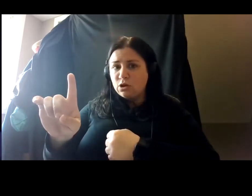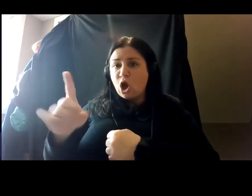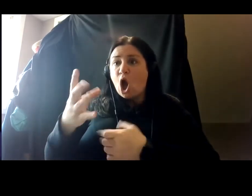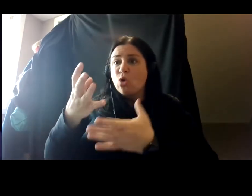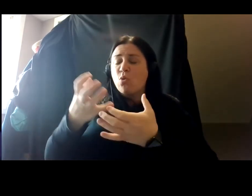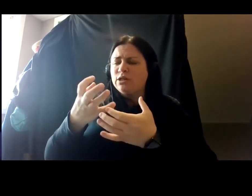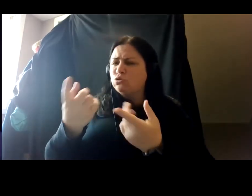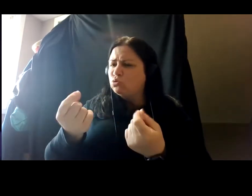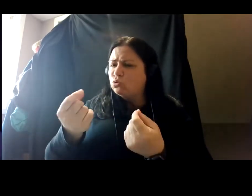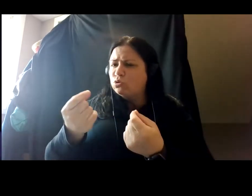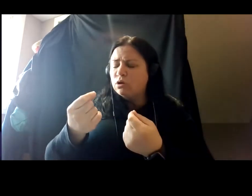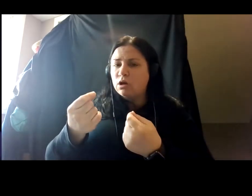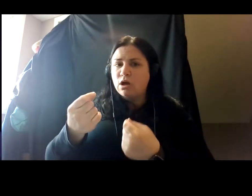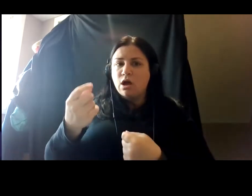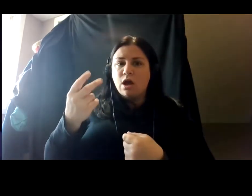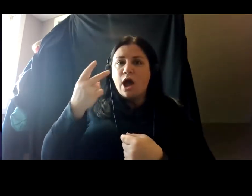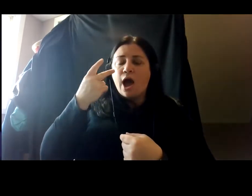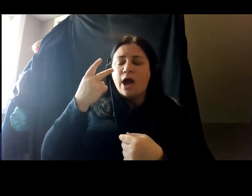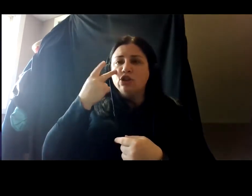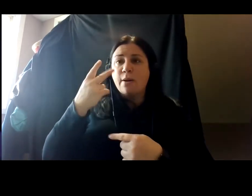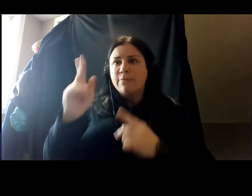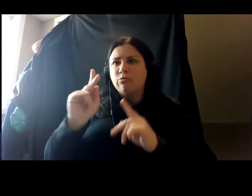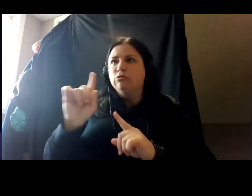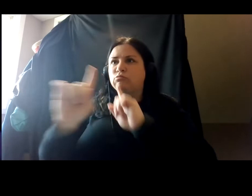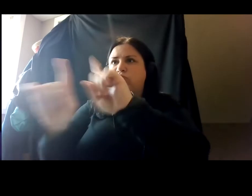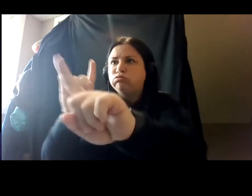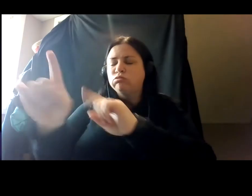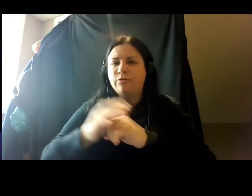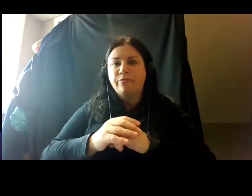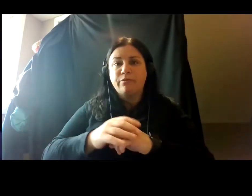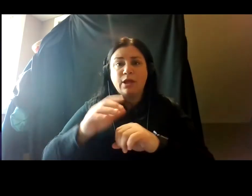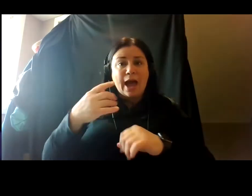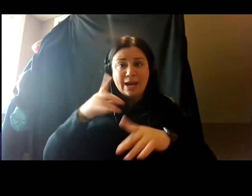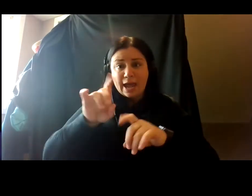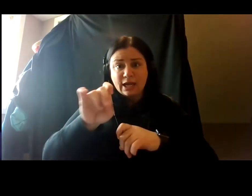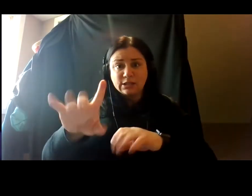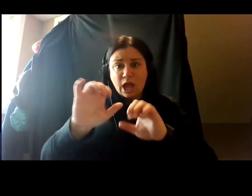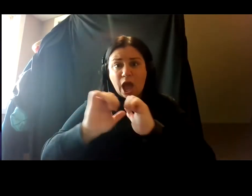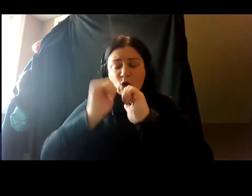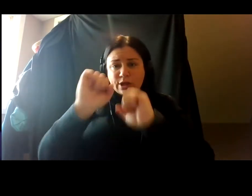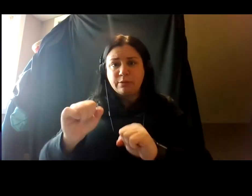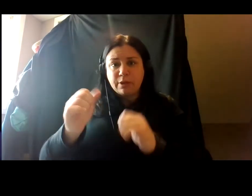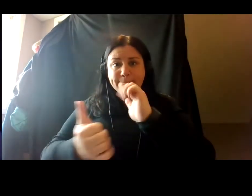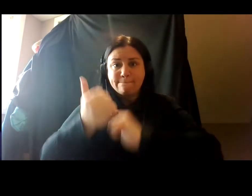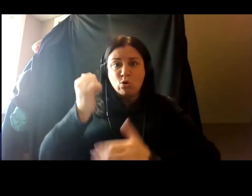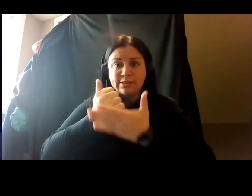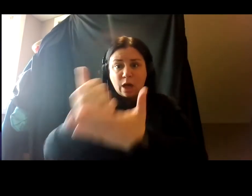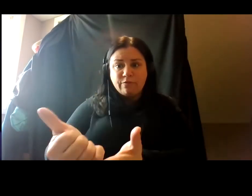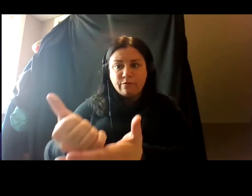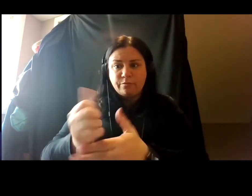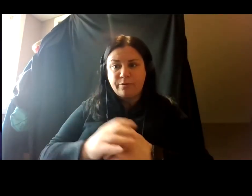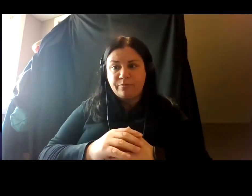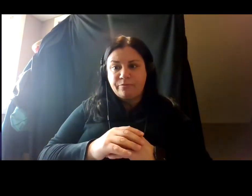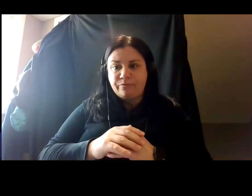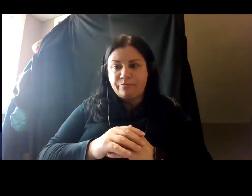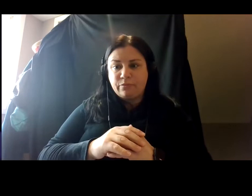wanted to do. I just said, I saw him so swarm to people, and I just said, how can I be most helpful to you? Like, you're going crazy right now. Everybody's all over you. How can I be most helpful to